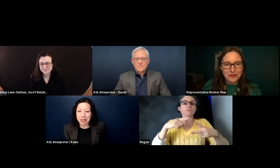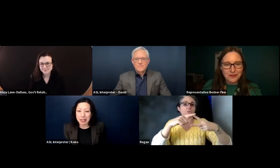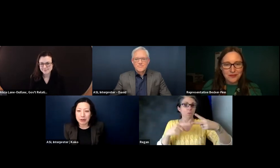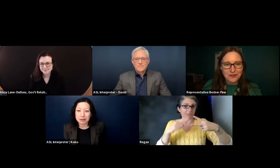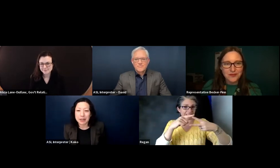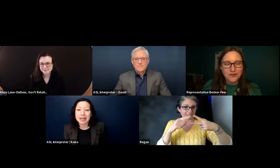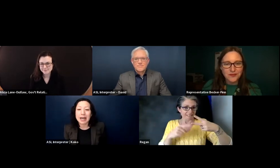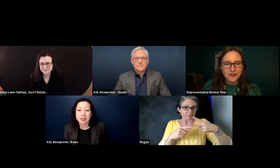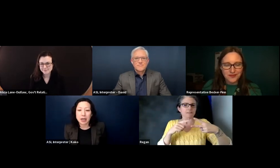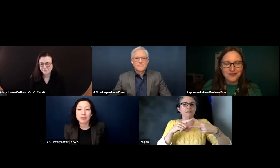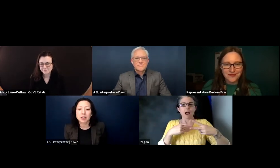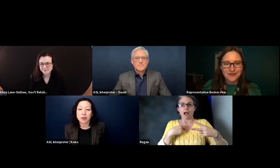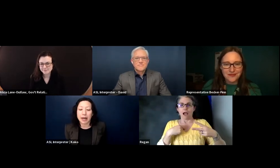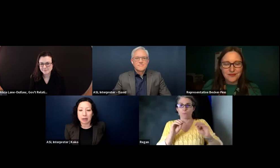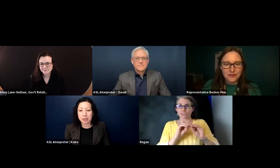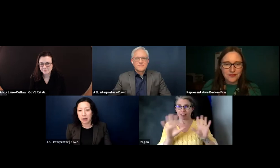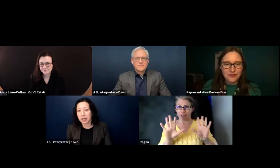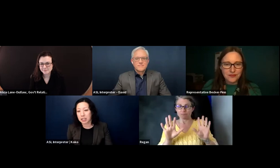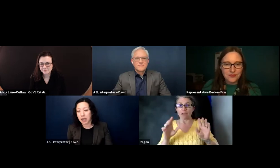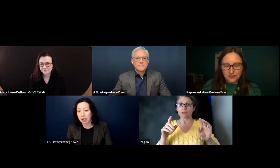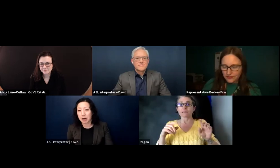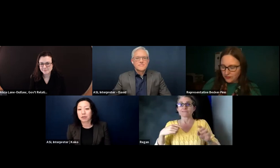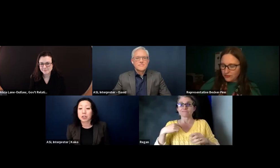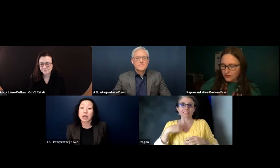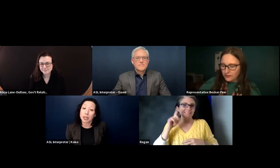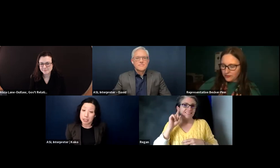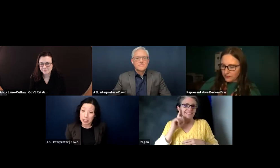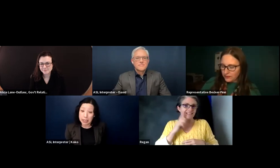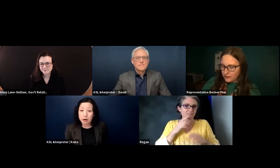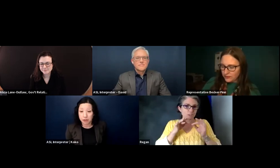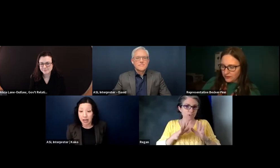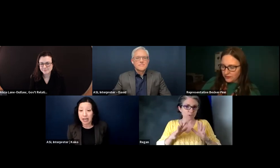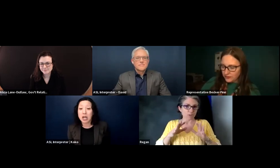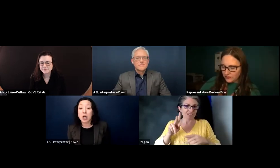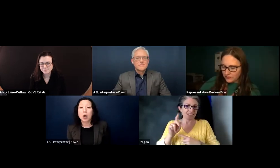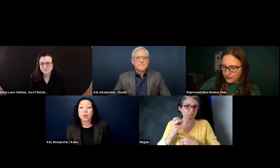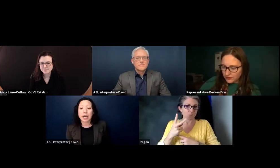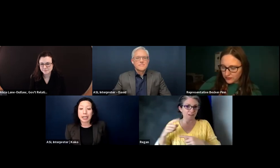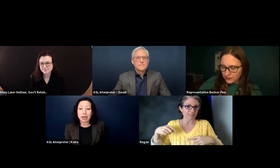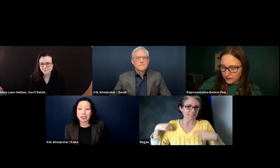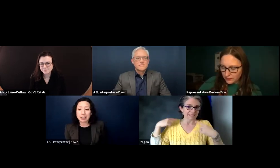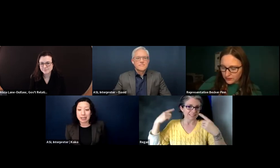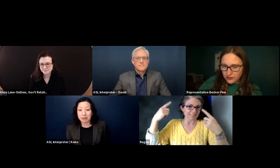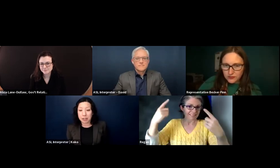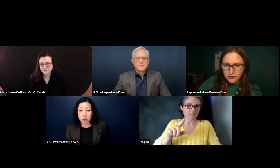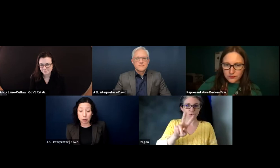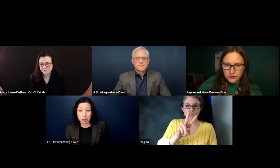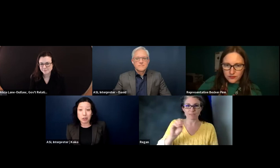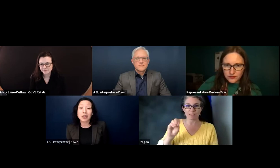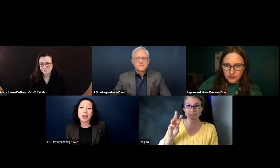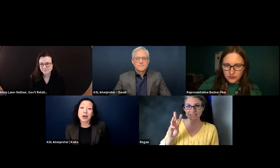Great, wonderful. Hello, everyone. I do have two items that I wanted to talk about. First, I wanted to clarify, we're talking about